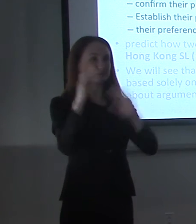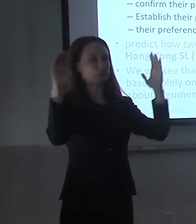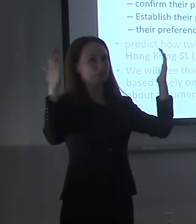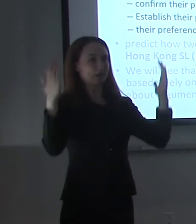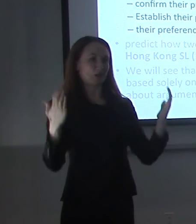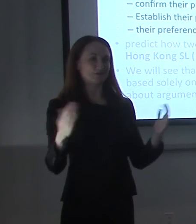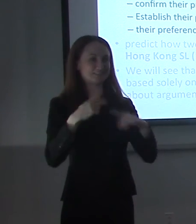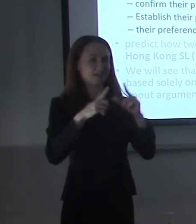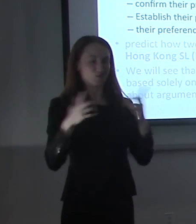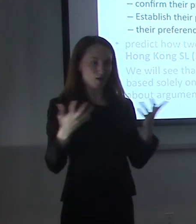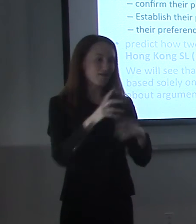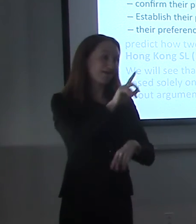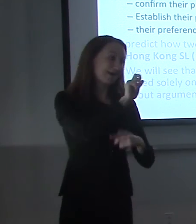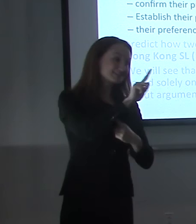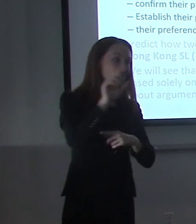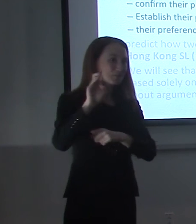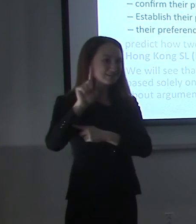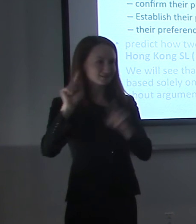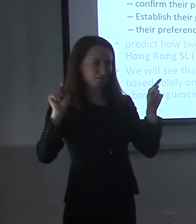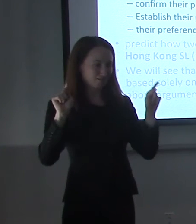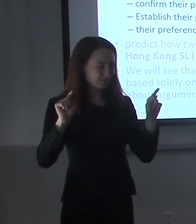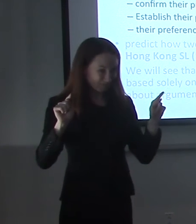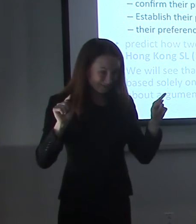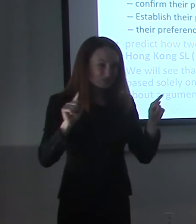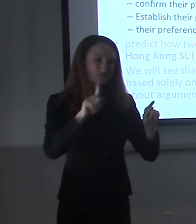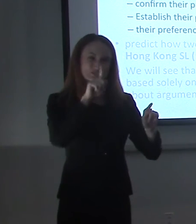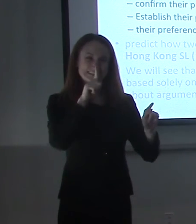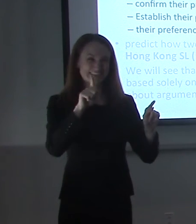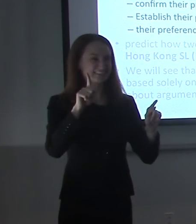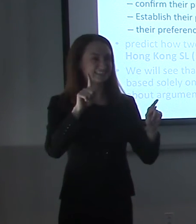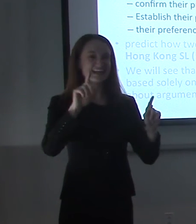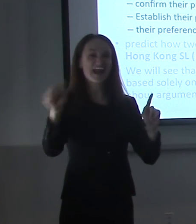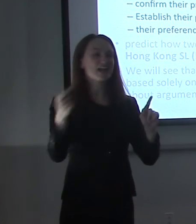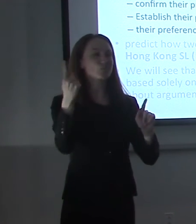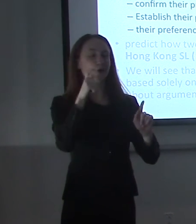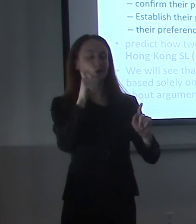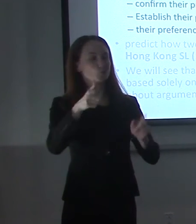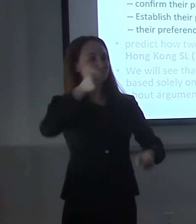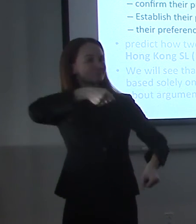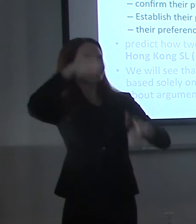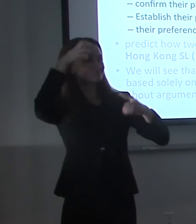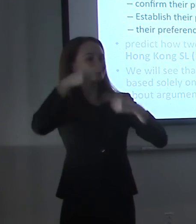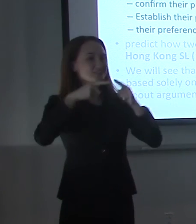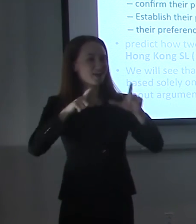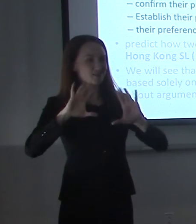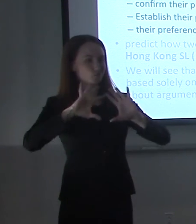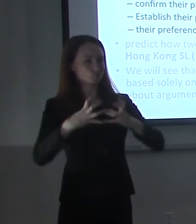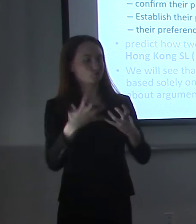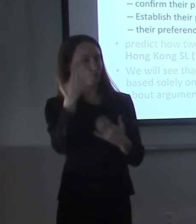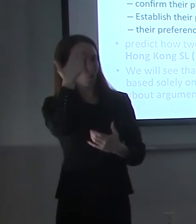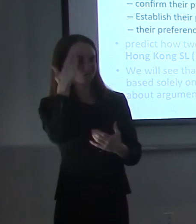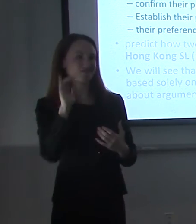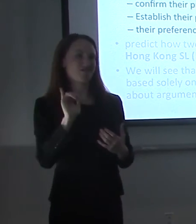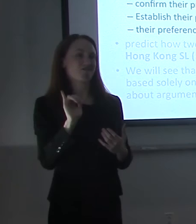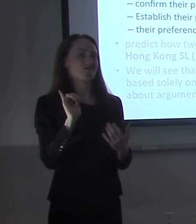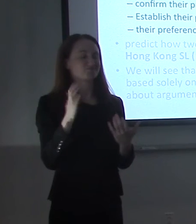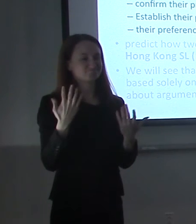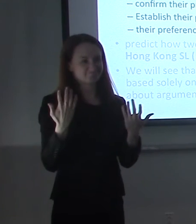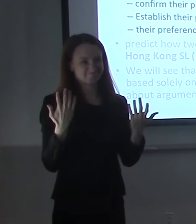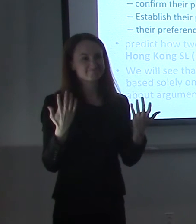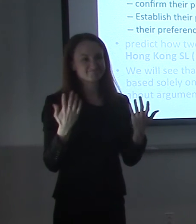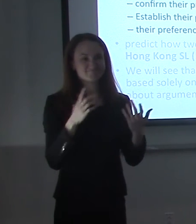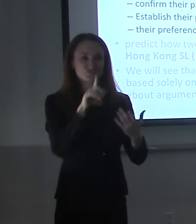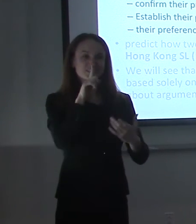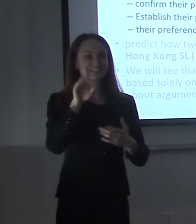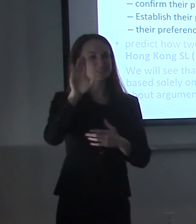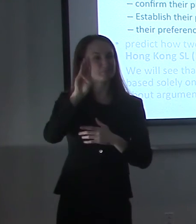languages, ASL and BSL, but anybody who's gotten familiar with the sign language world realizes that